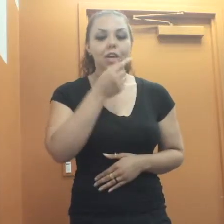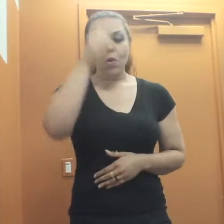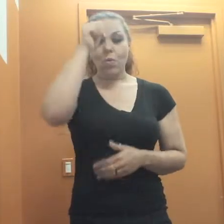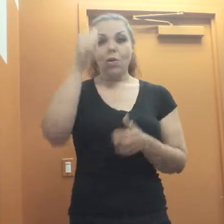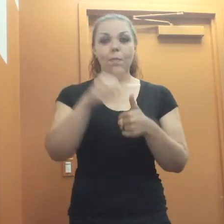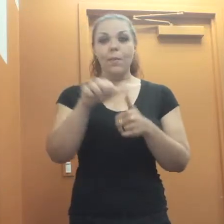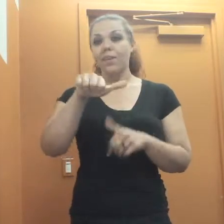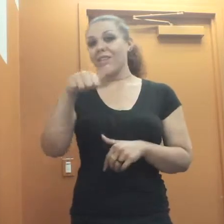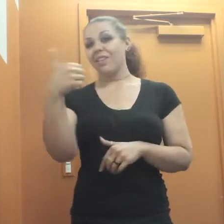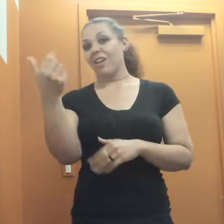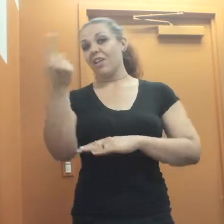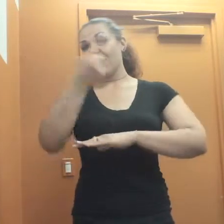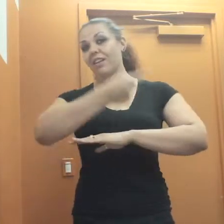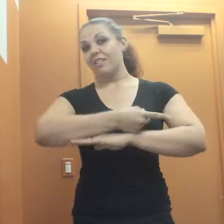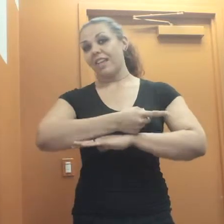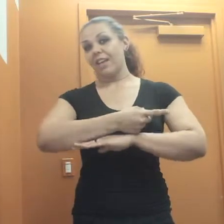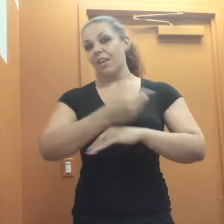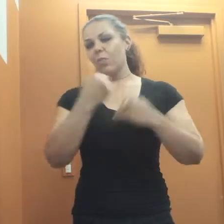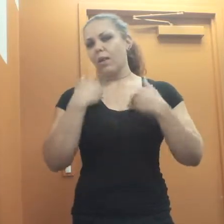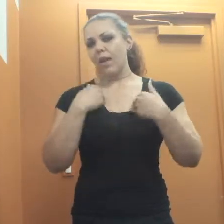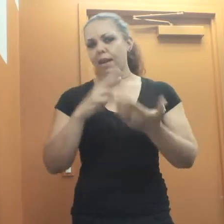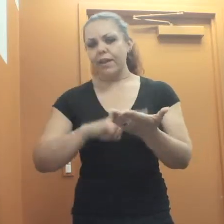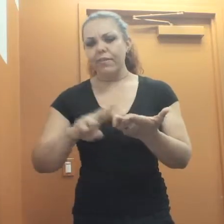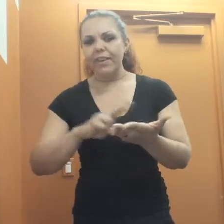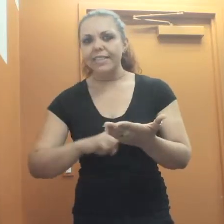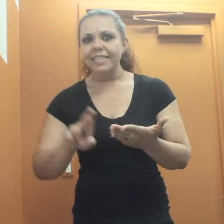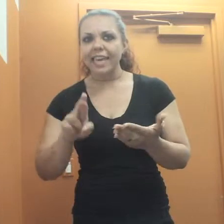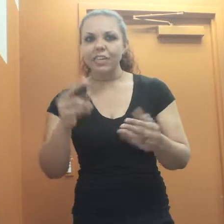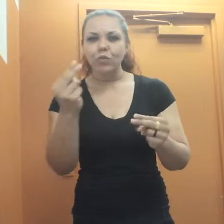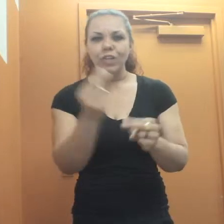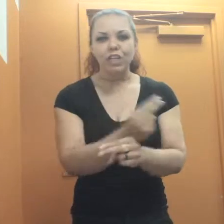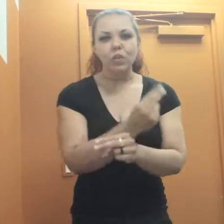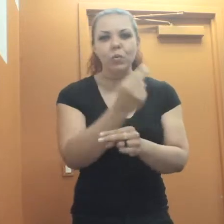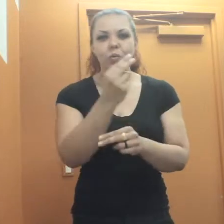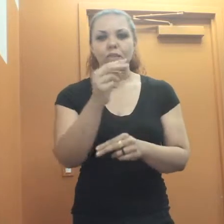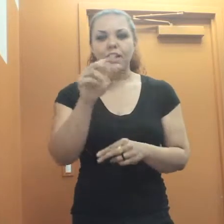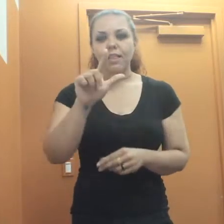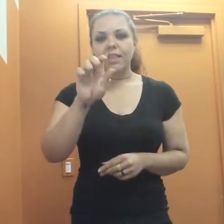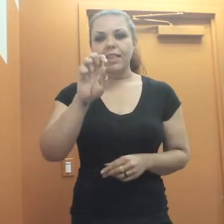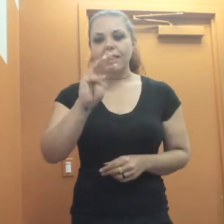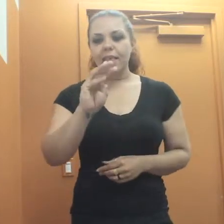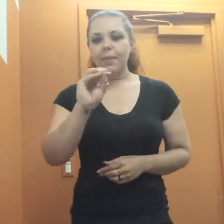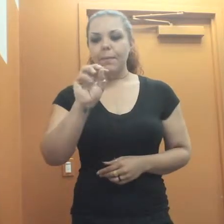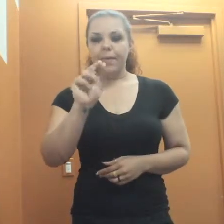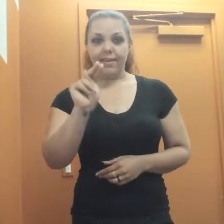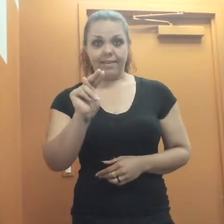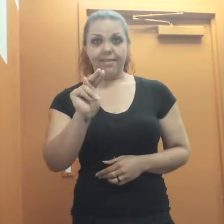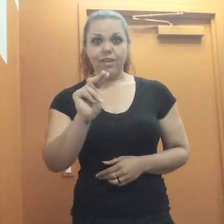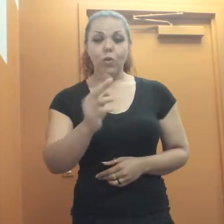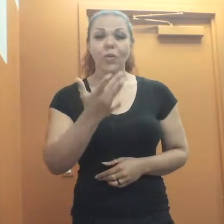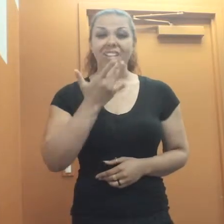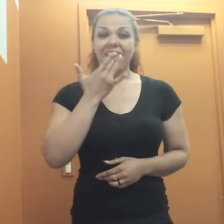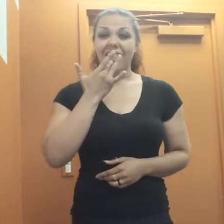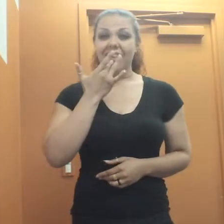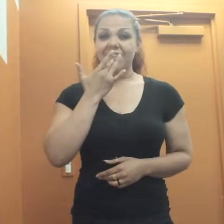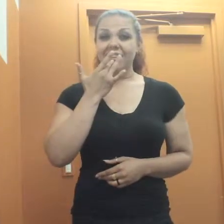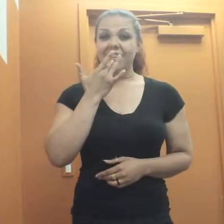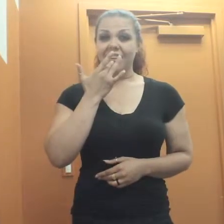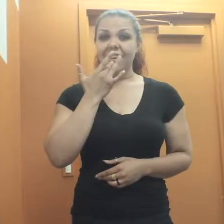that investigation where we used a lemon and we tasted the lemon wedges, and